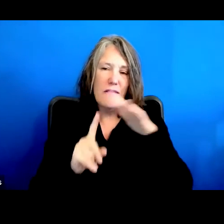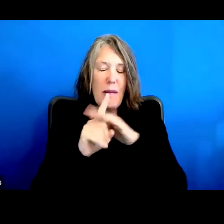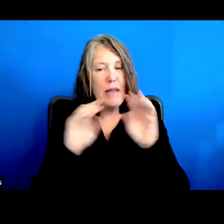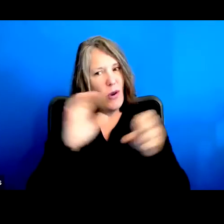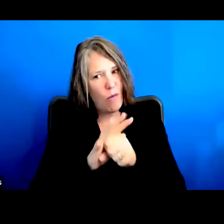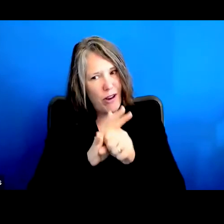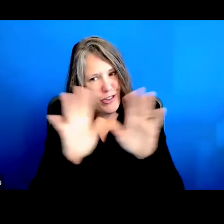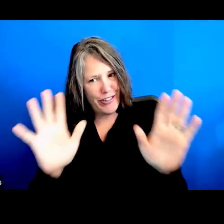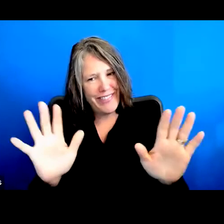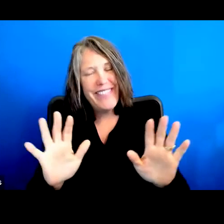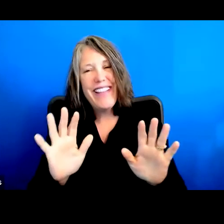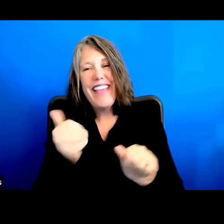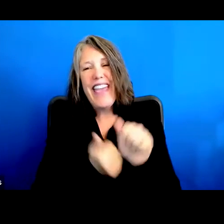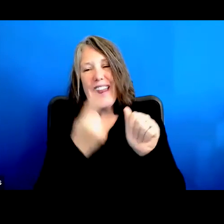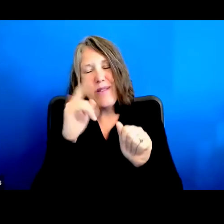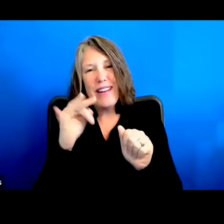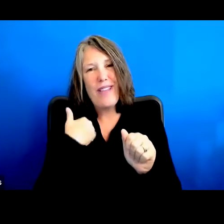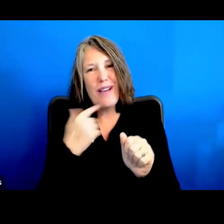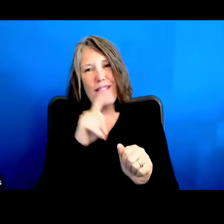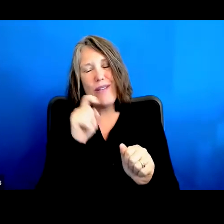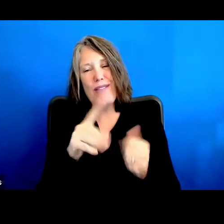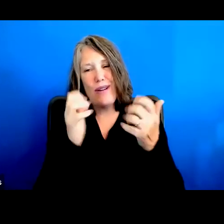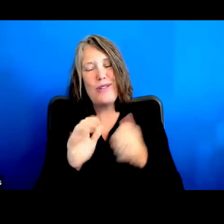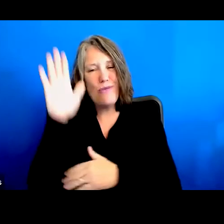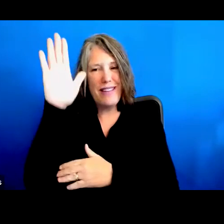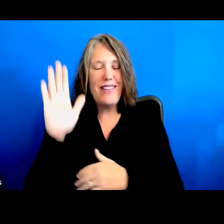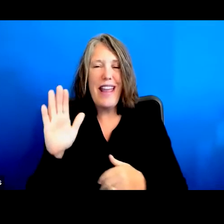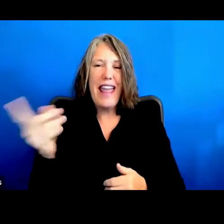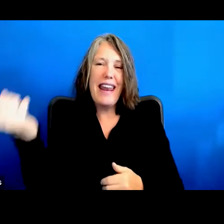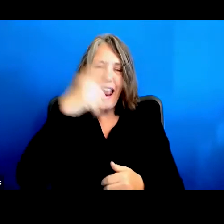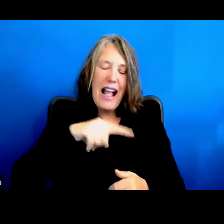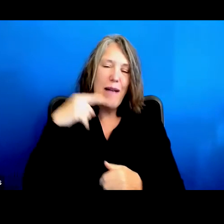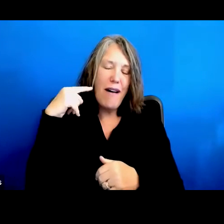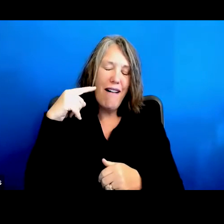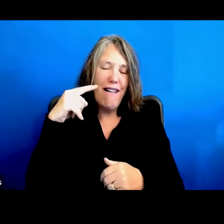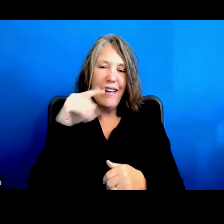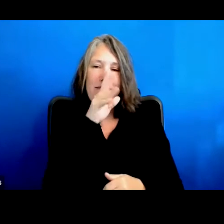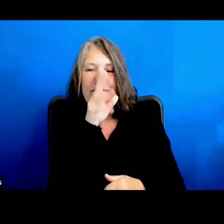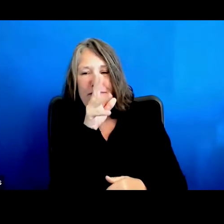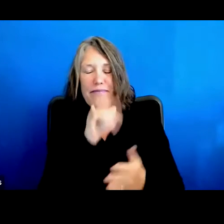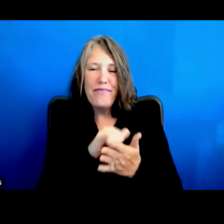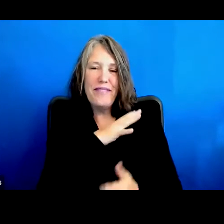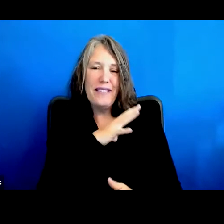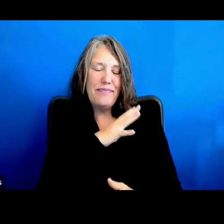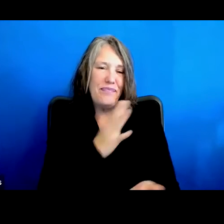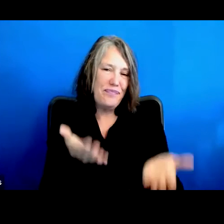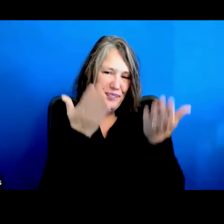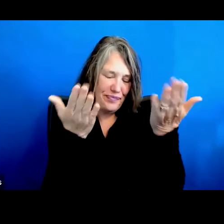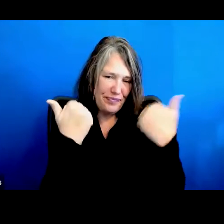pressure. Anyone also, if they have questions and they want to raise their hand and come on audio, that's more than welcome.